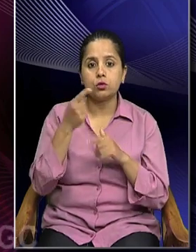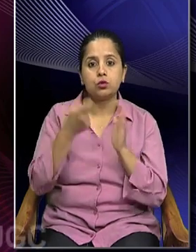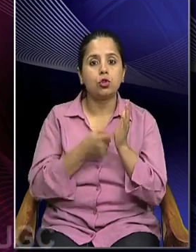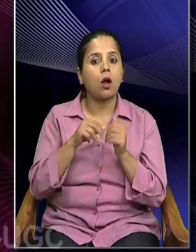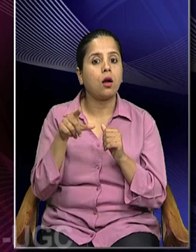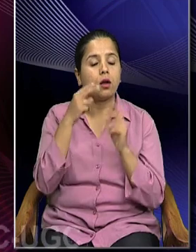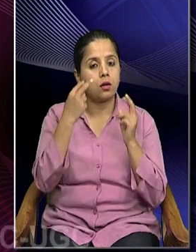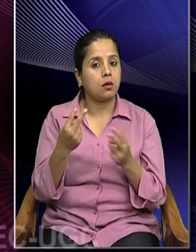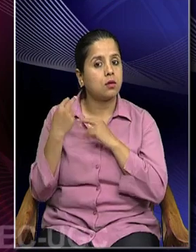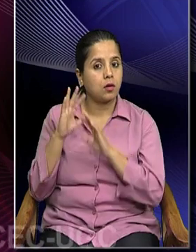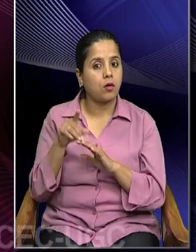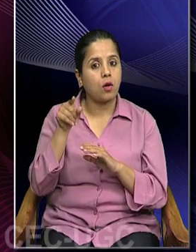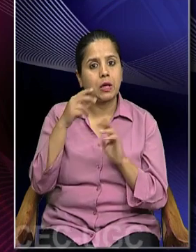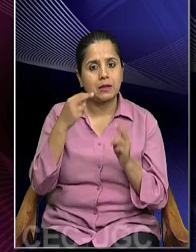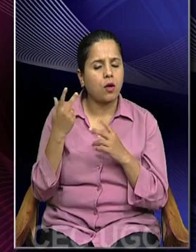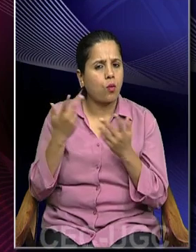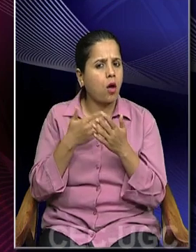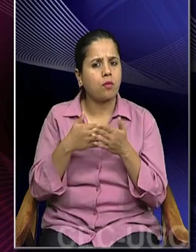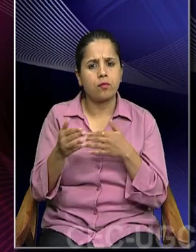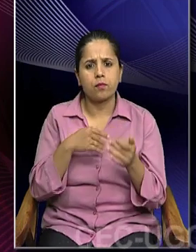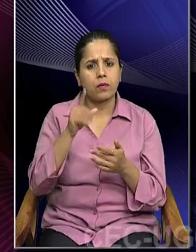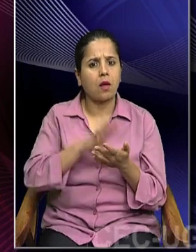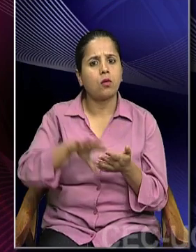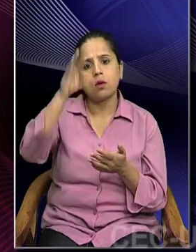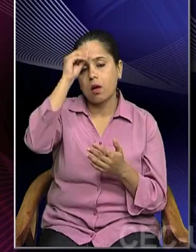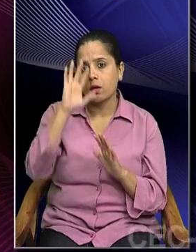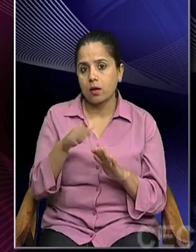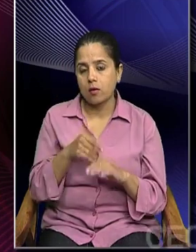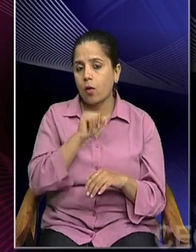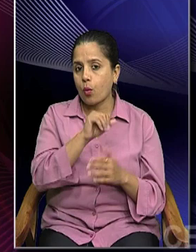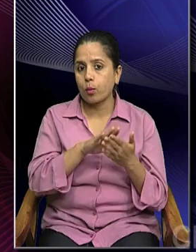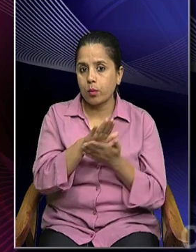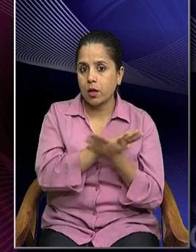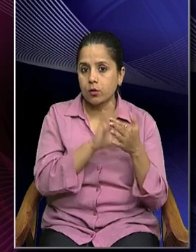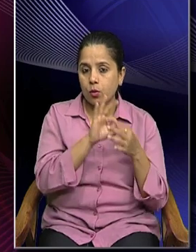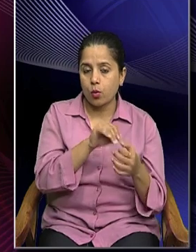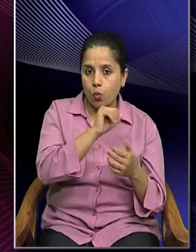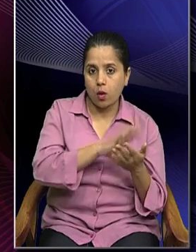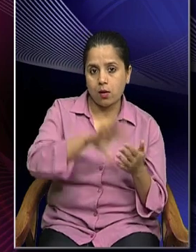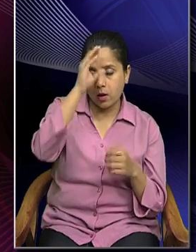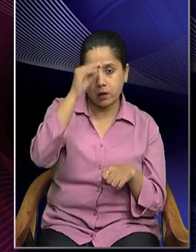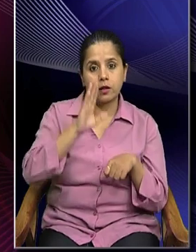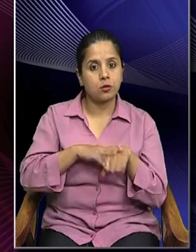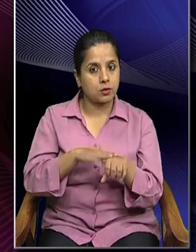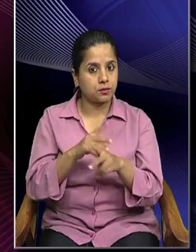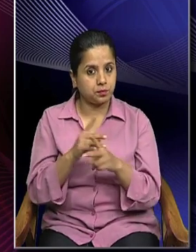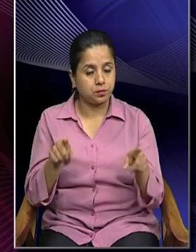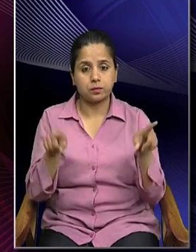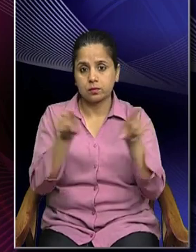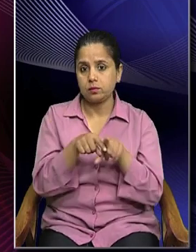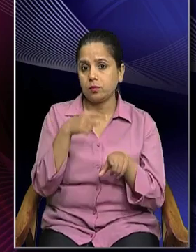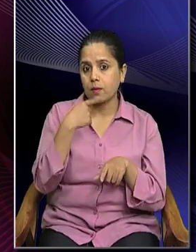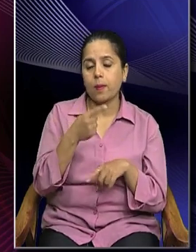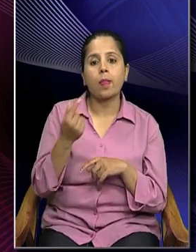they reflect on whatever they have learned on the basis of their learning experiences. Like this